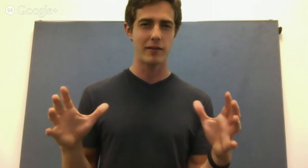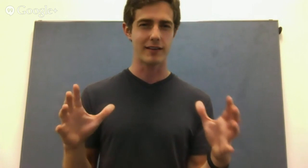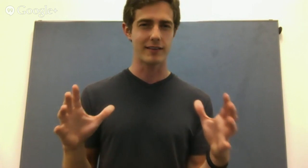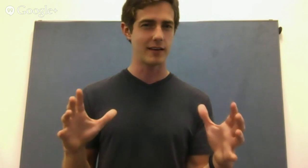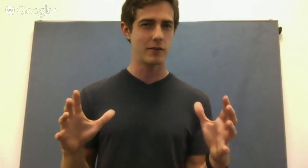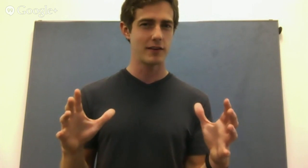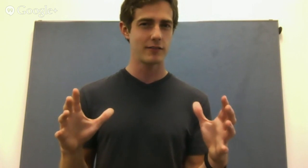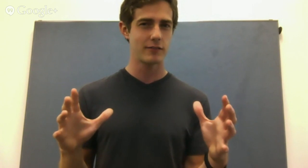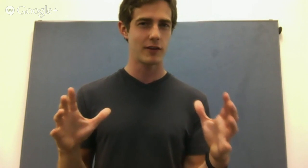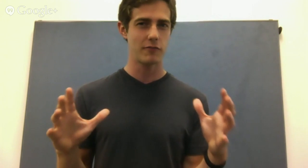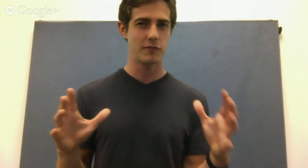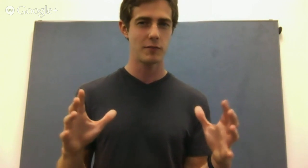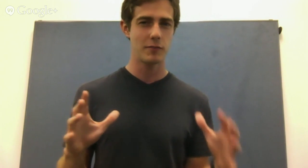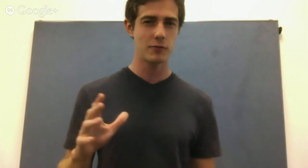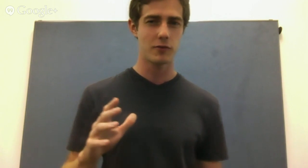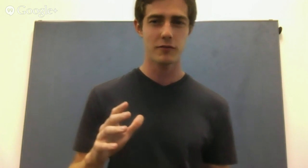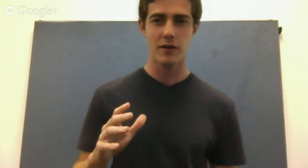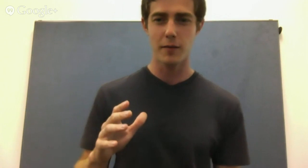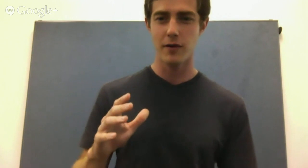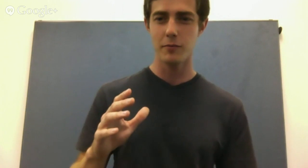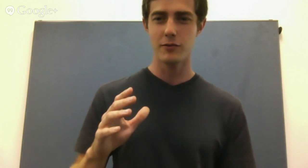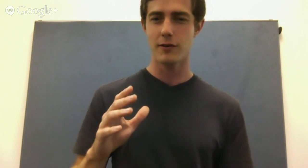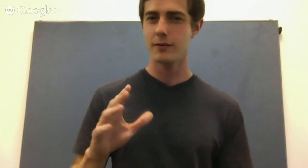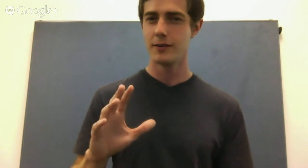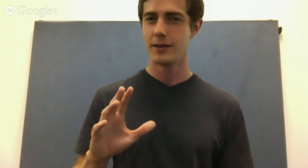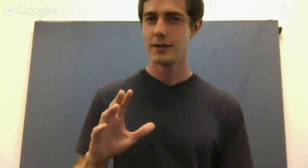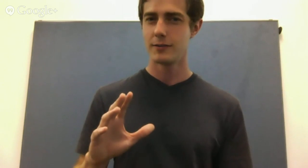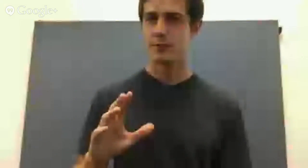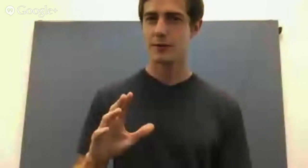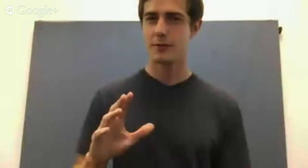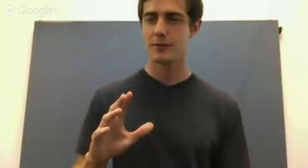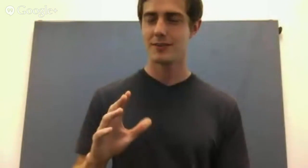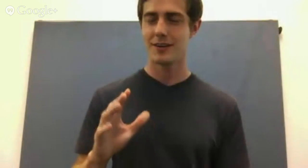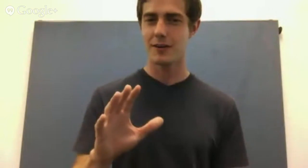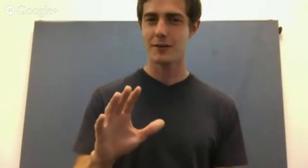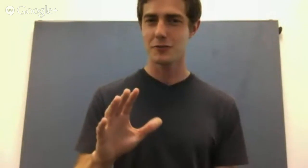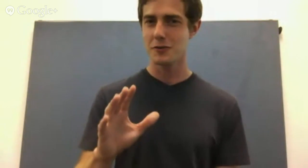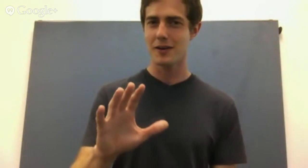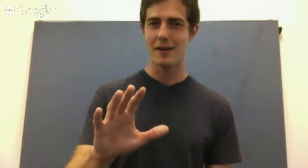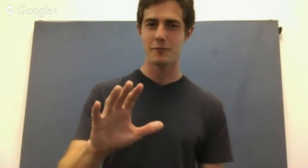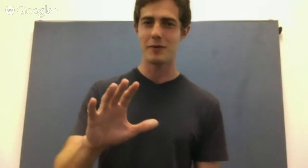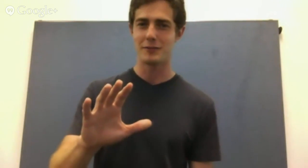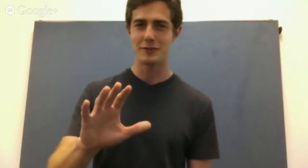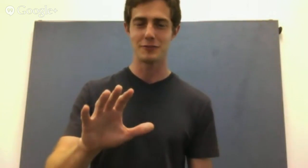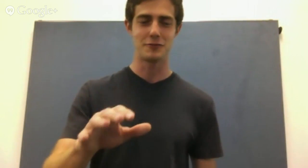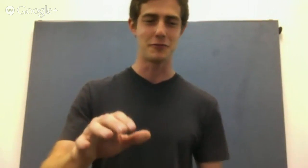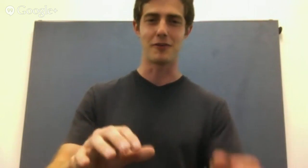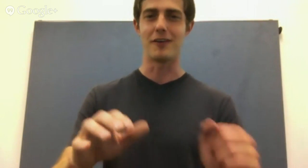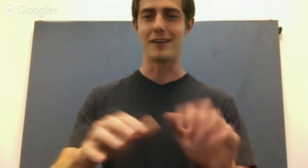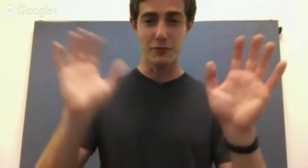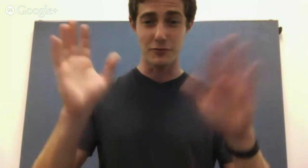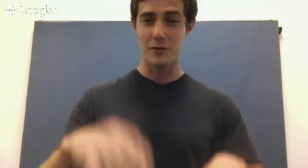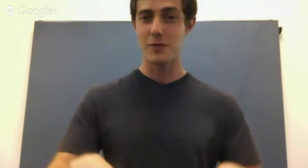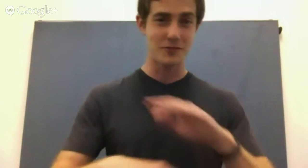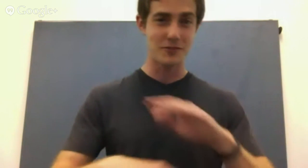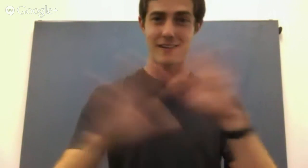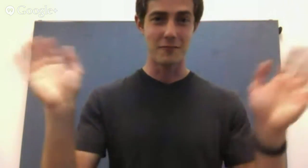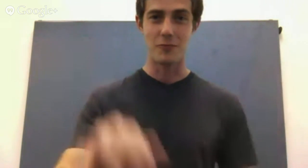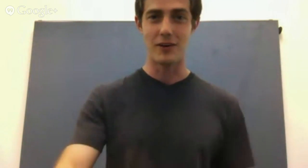like 10 or 15 minutes worth of copyrighted material. So I'll show you what I have for Manchester so far, and if the stream goes down,